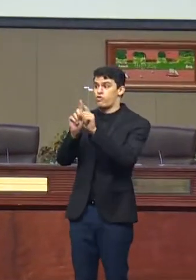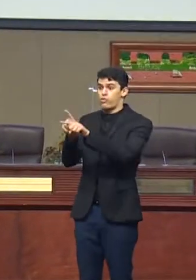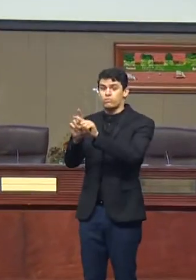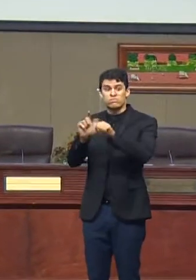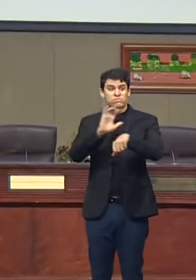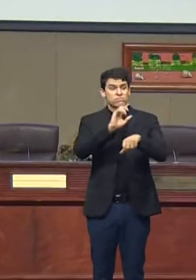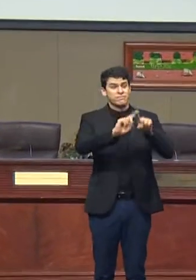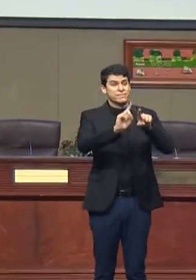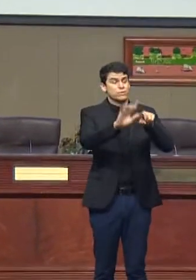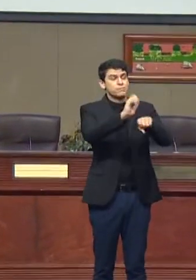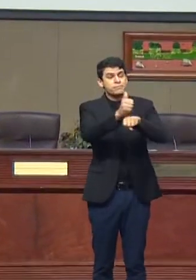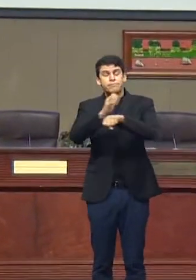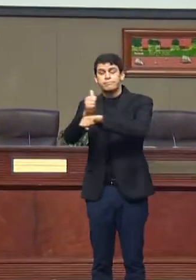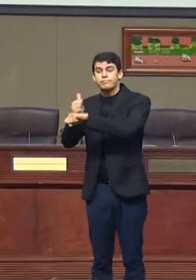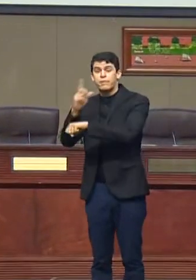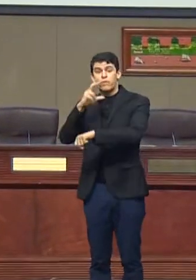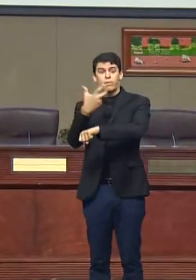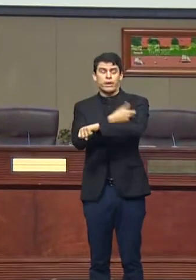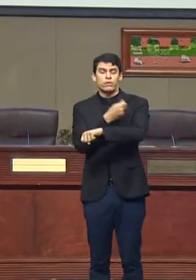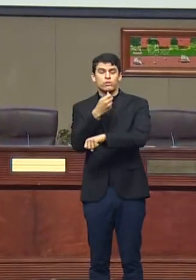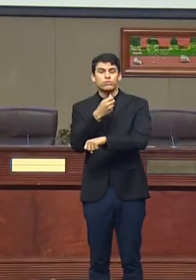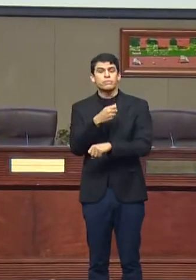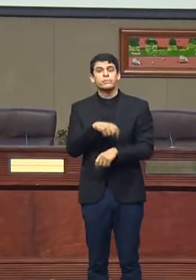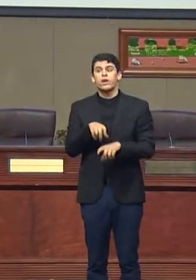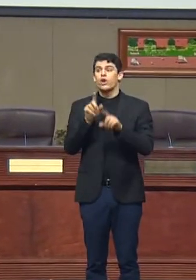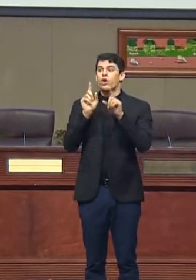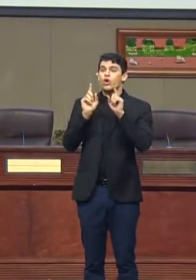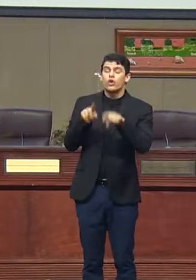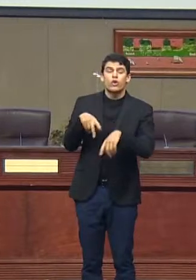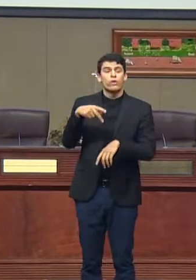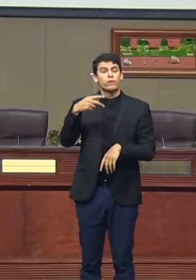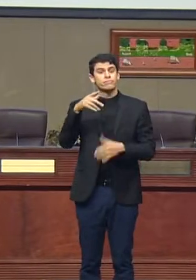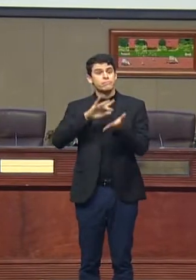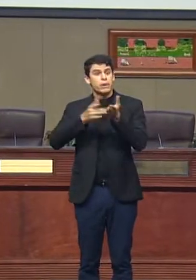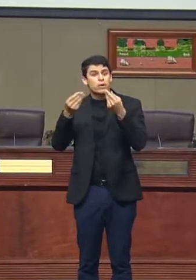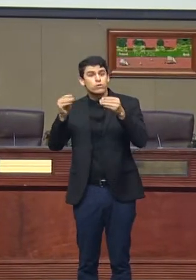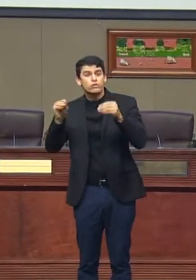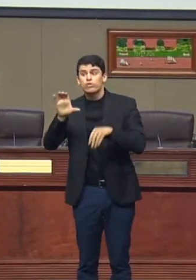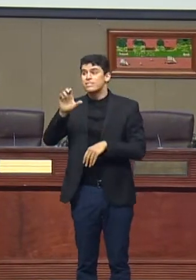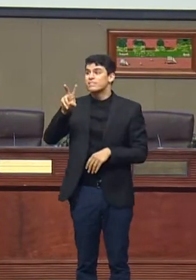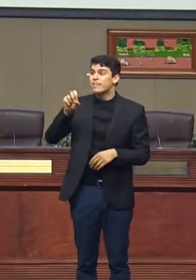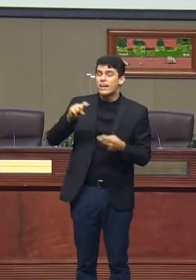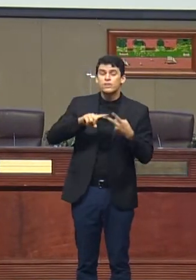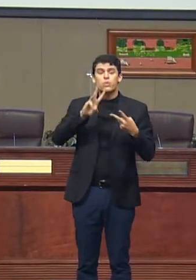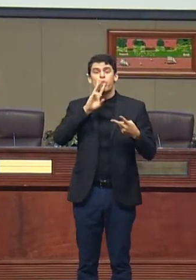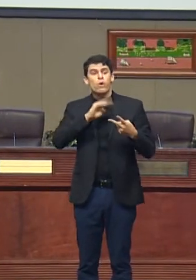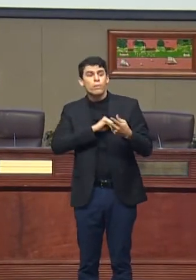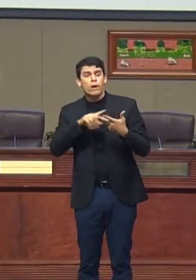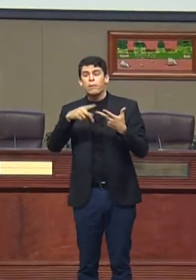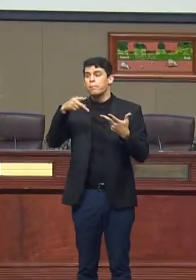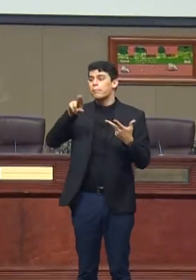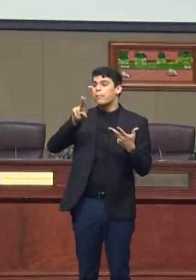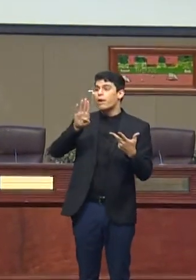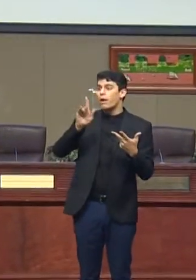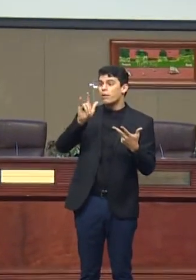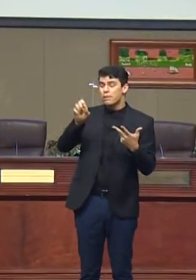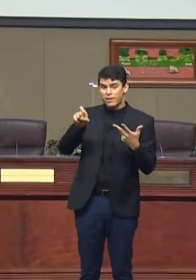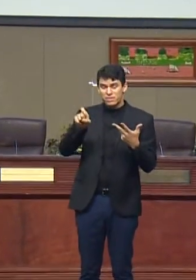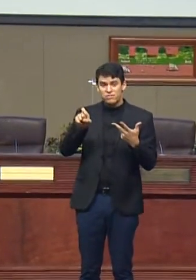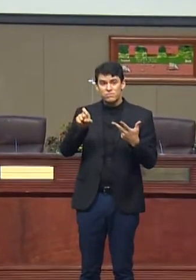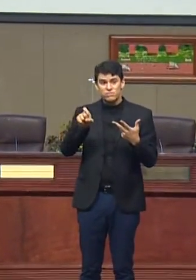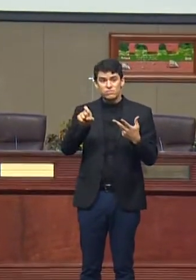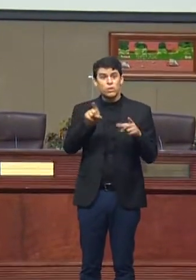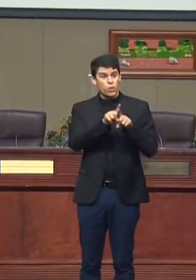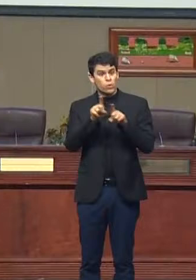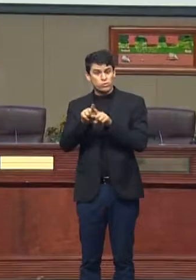ciudad. Vienen en farmacias, CVS, Walmart, Publix, incluso los sites